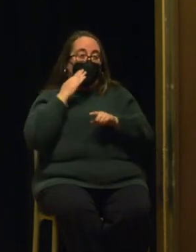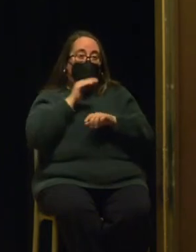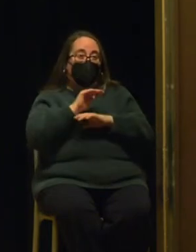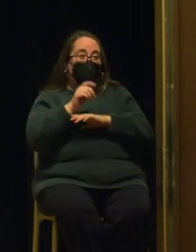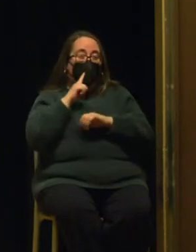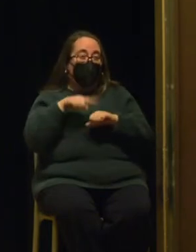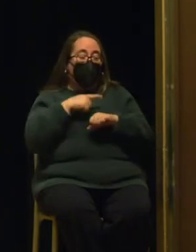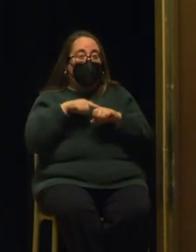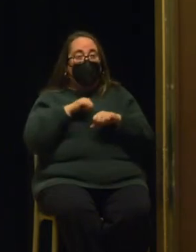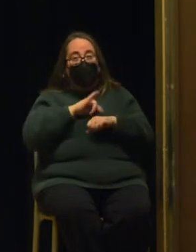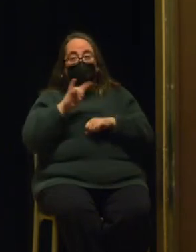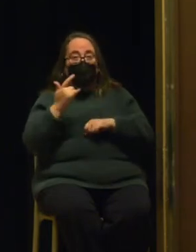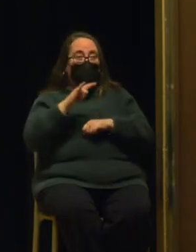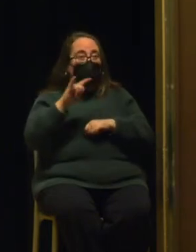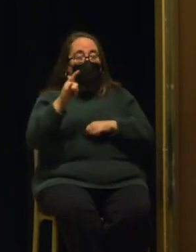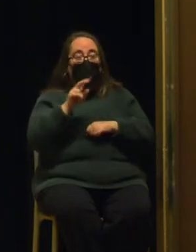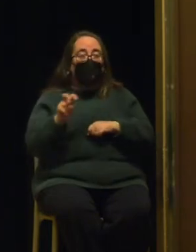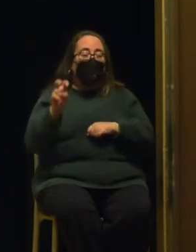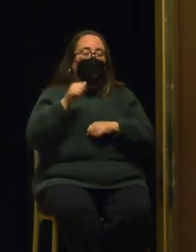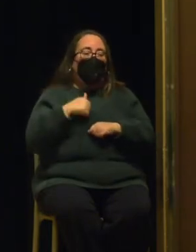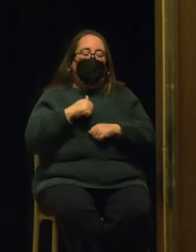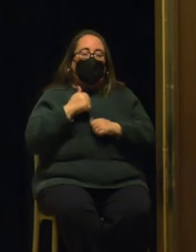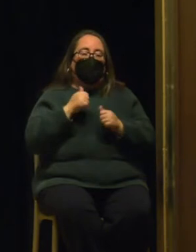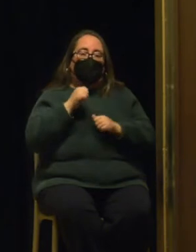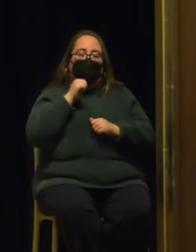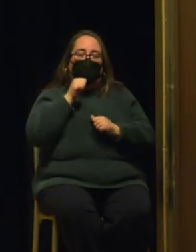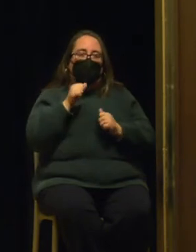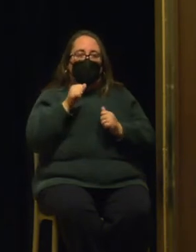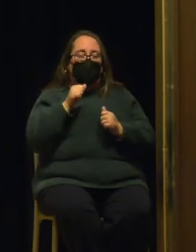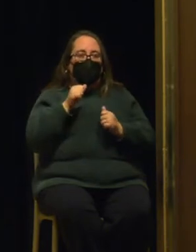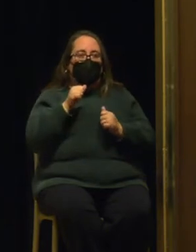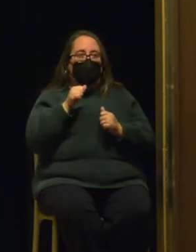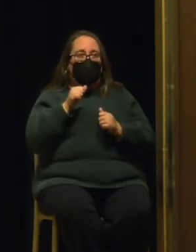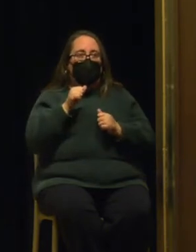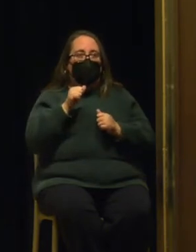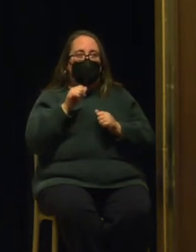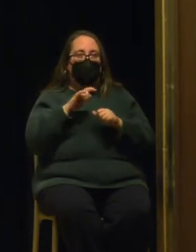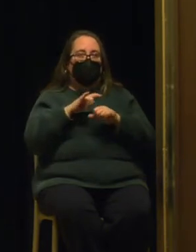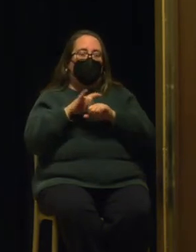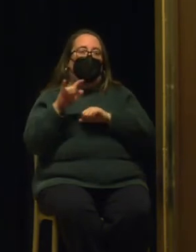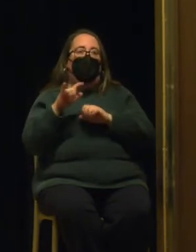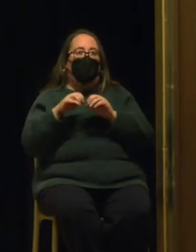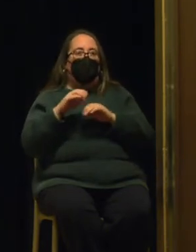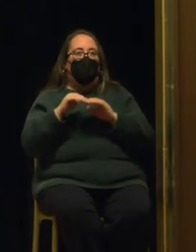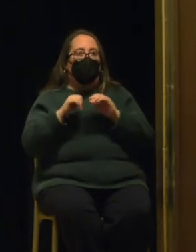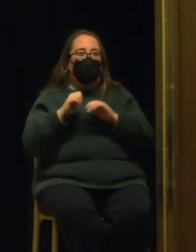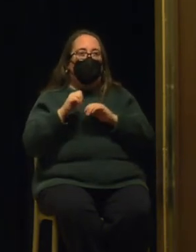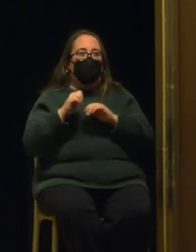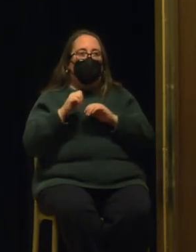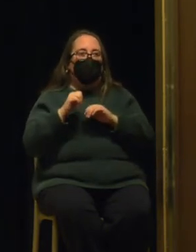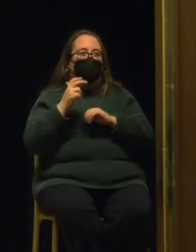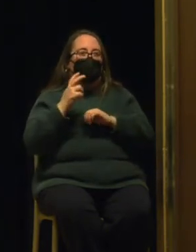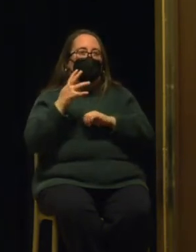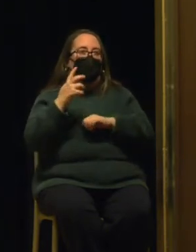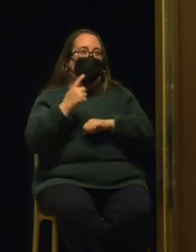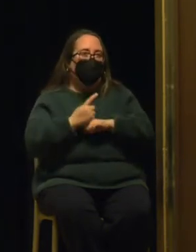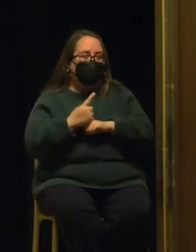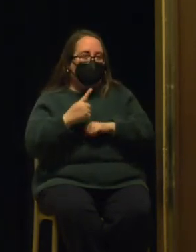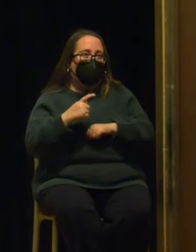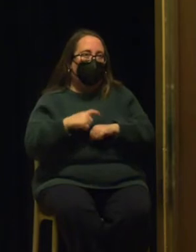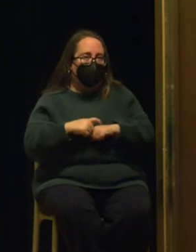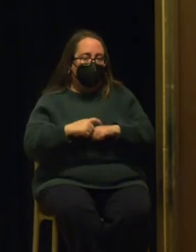I'm traveling. I tried not to be away from home more than three or four days at a